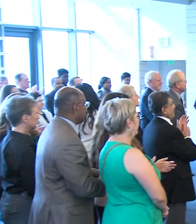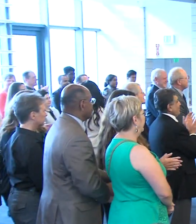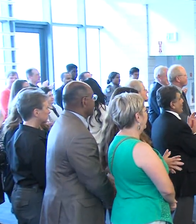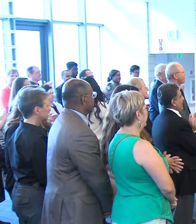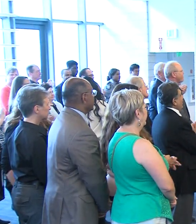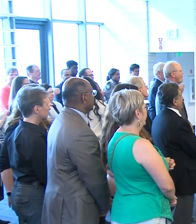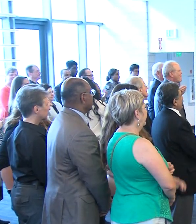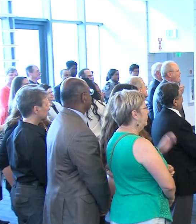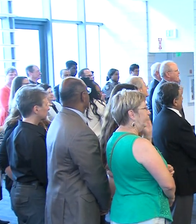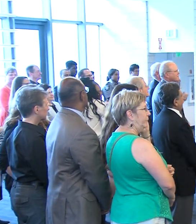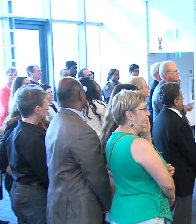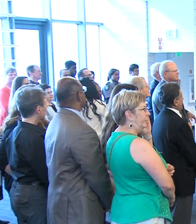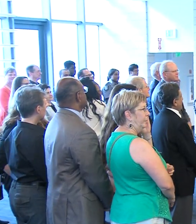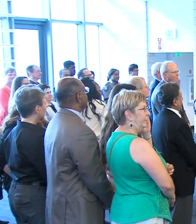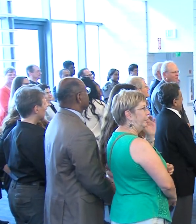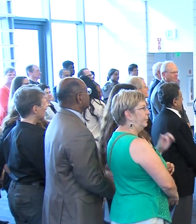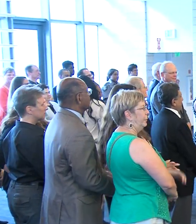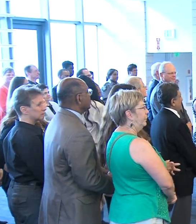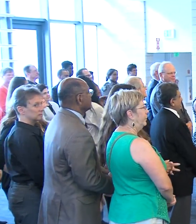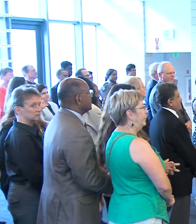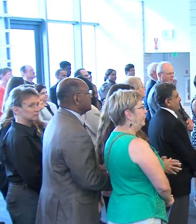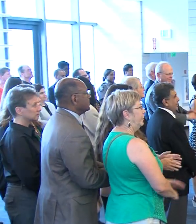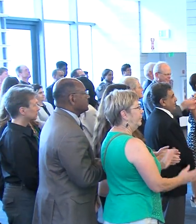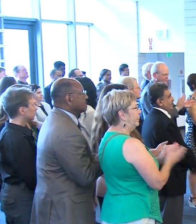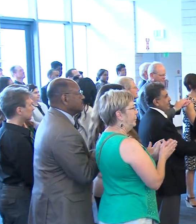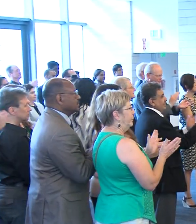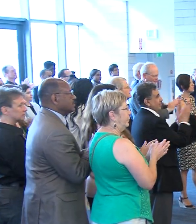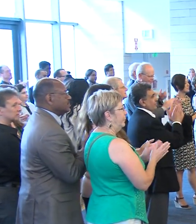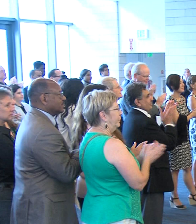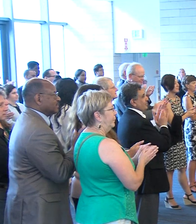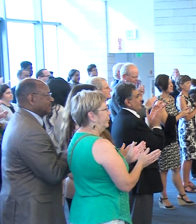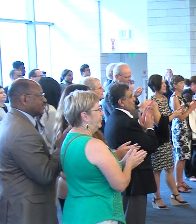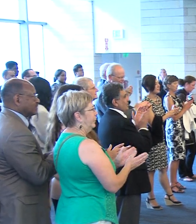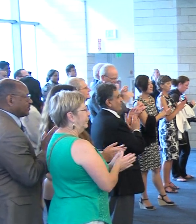King County Sheriff Mitzi Johanknik. Mitzi, where are you?